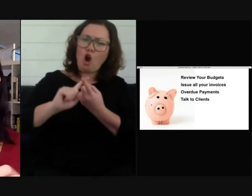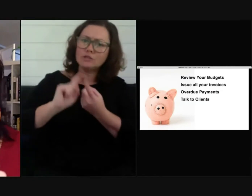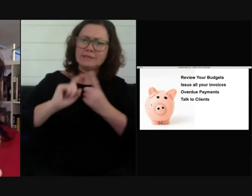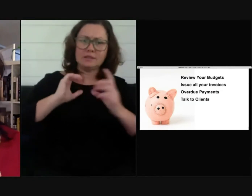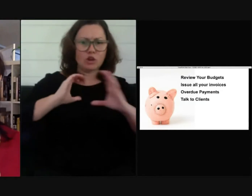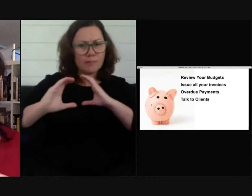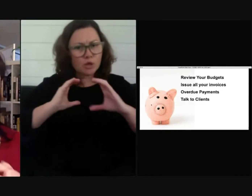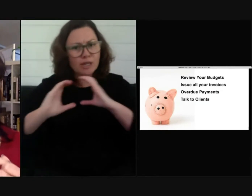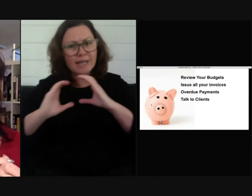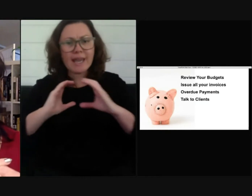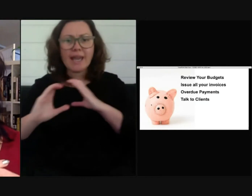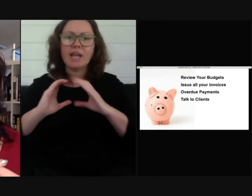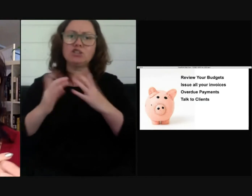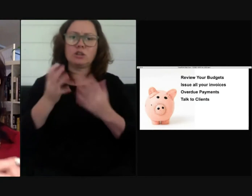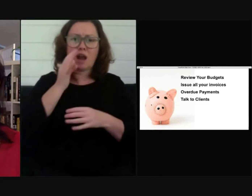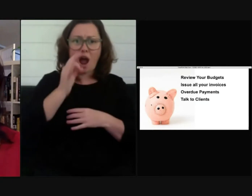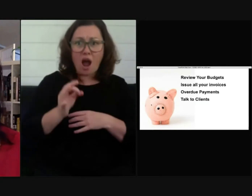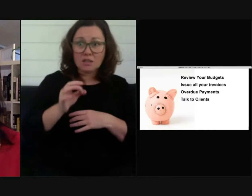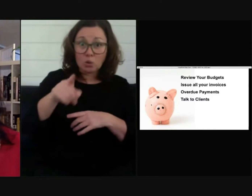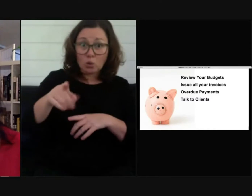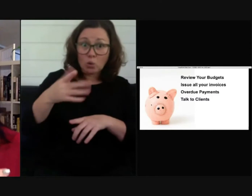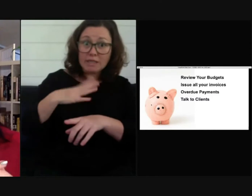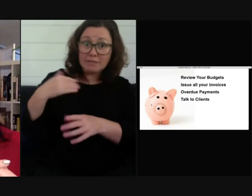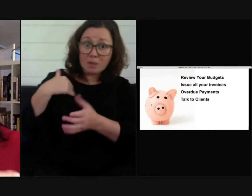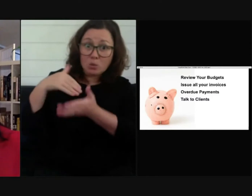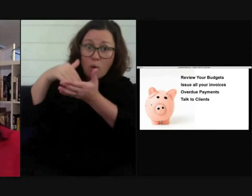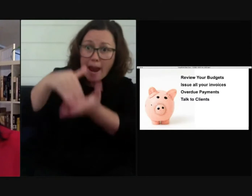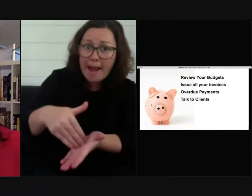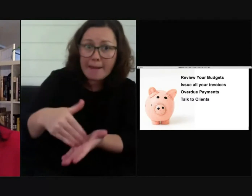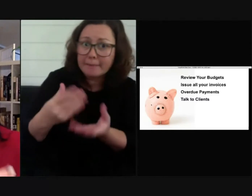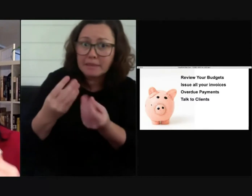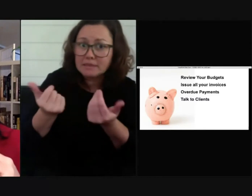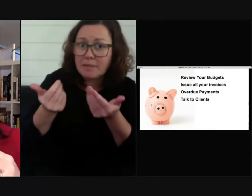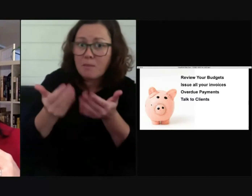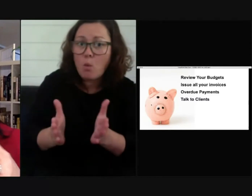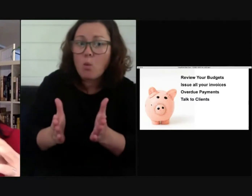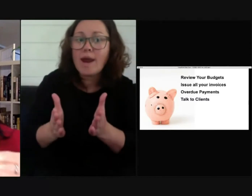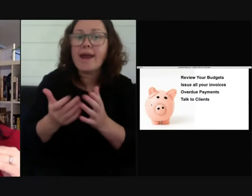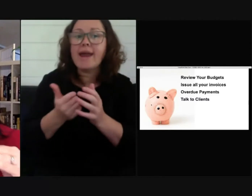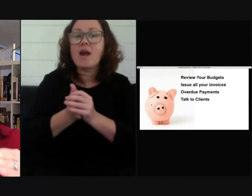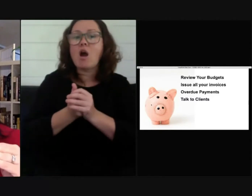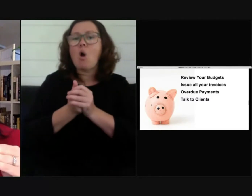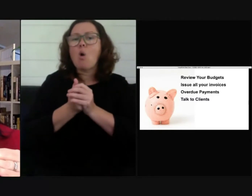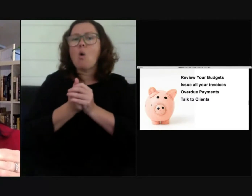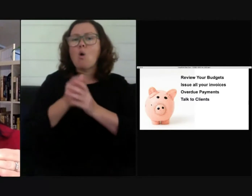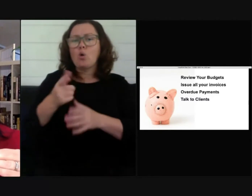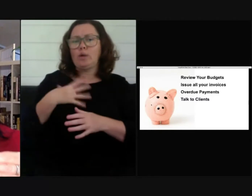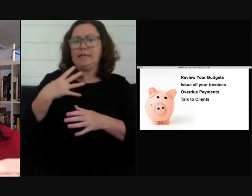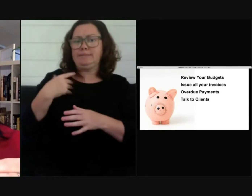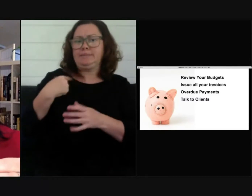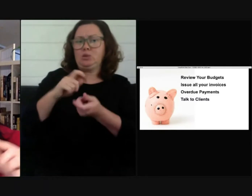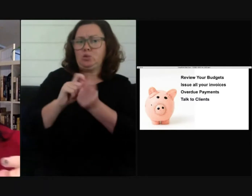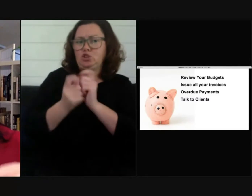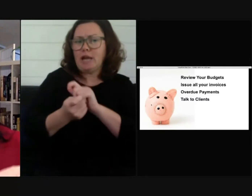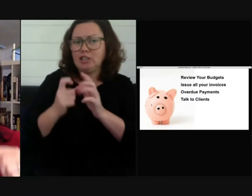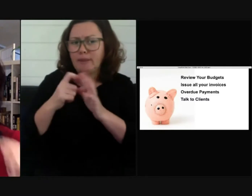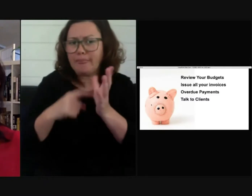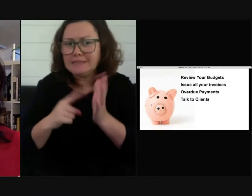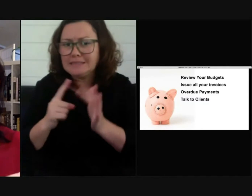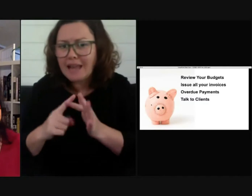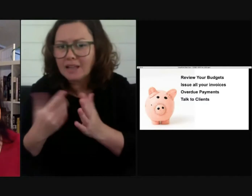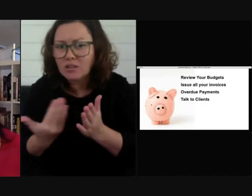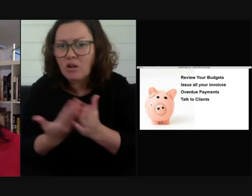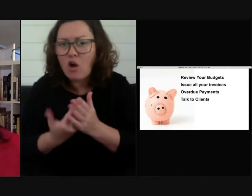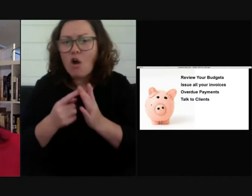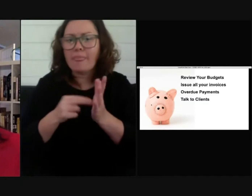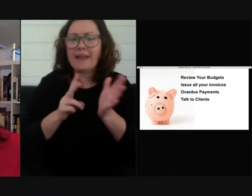be a little bit more lenient on your invoicing? Not so that it's going to adversely affect